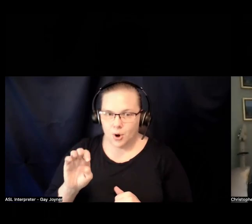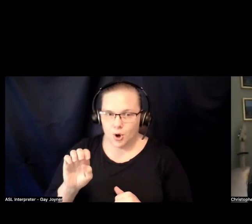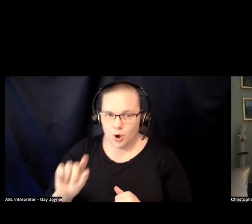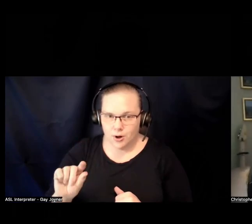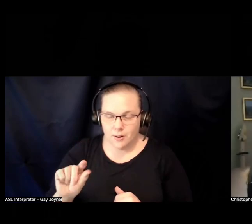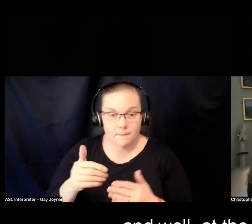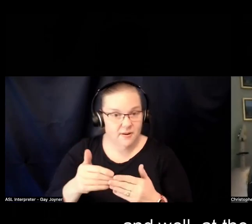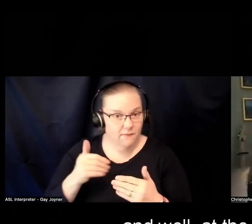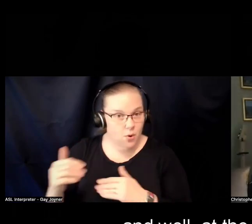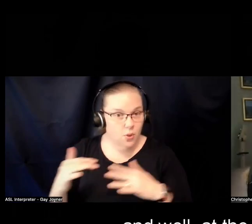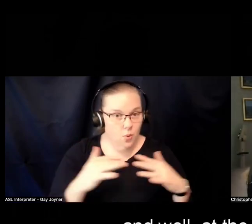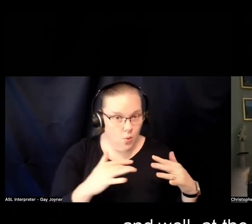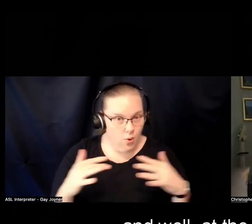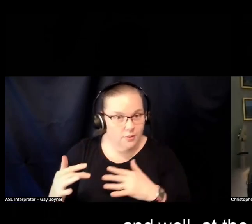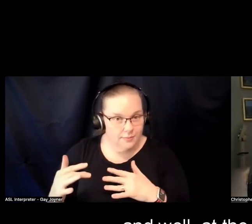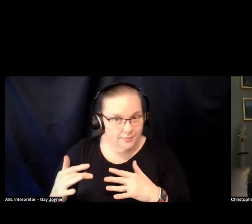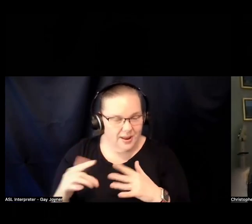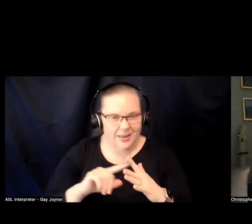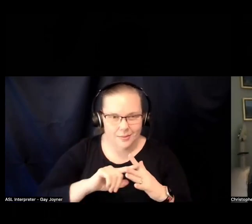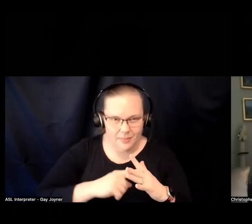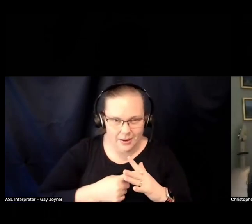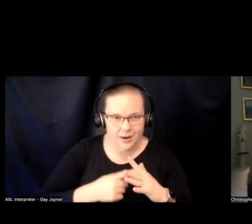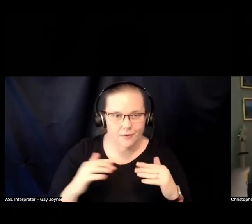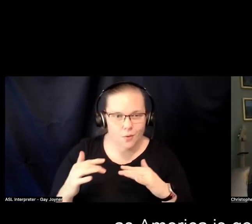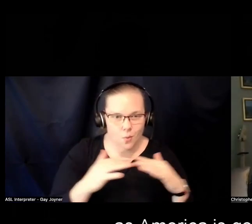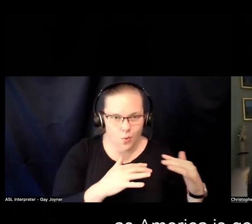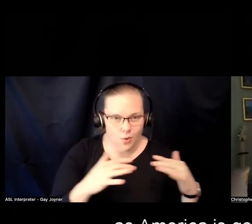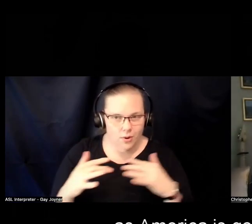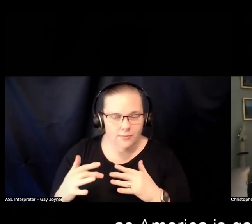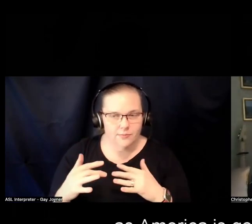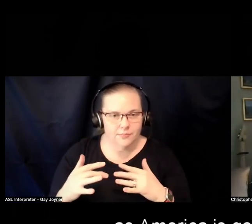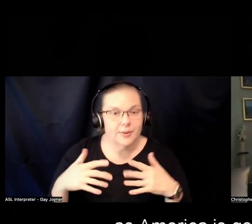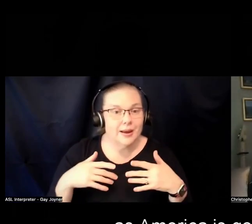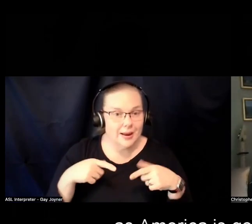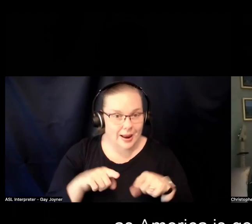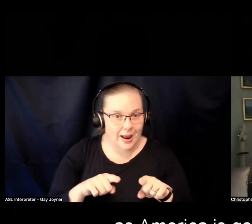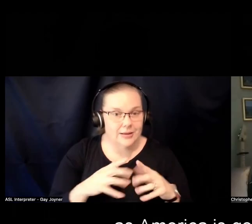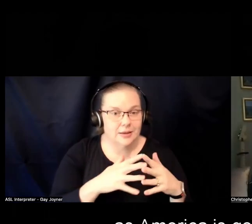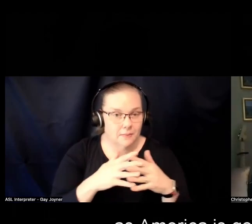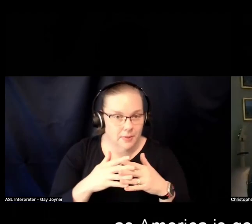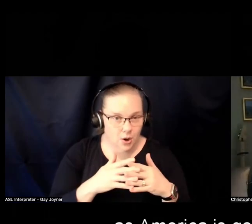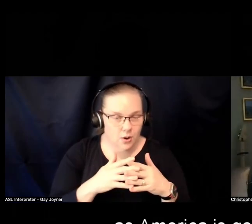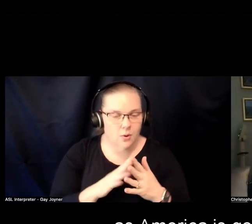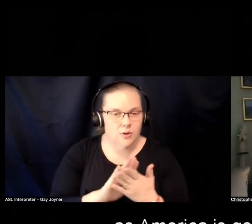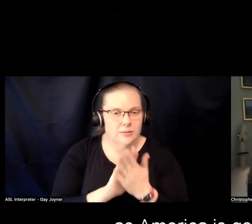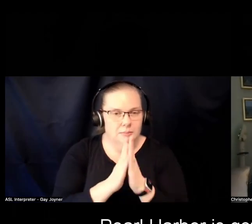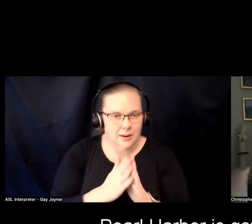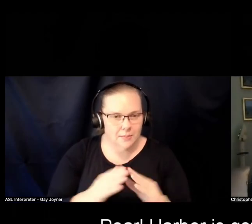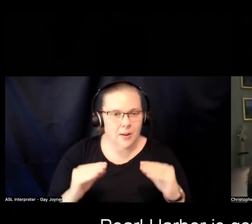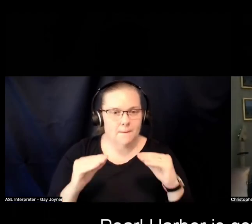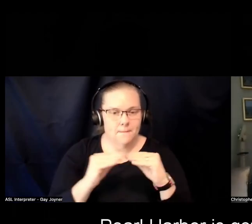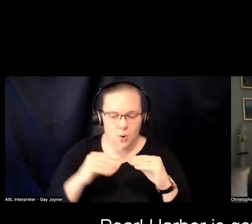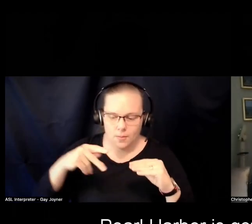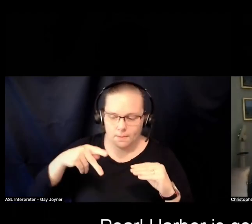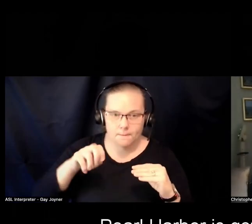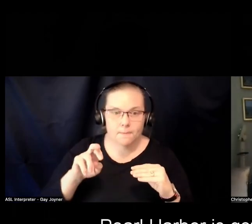before the war at the beginning of the war, as America is getting closer to Pearl Harbor, or Pearl